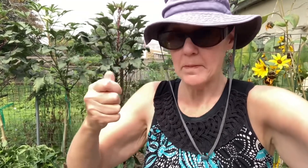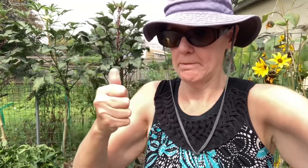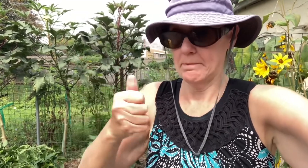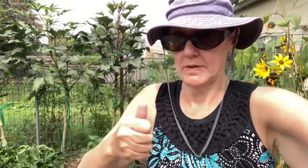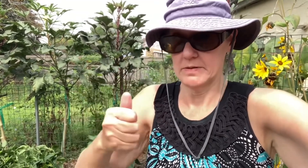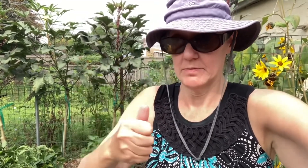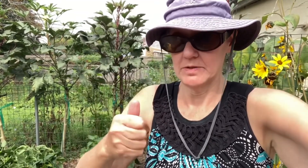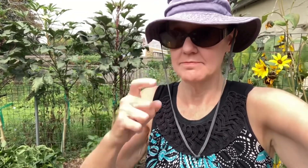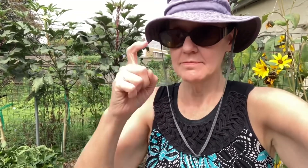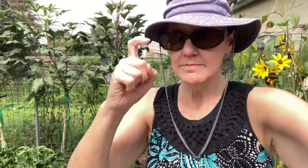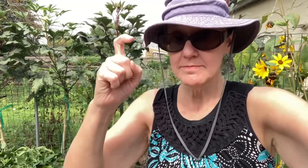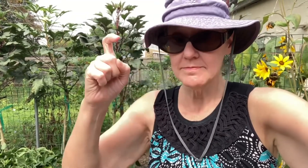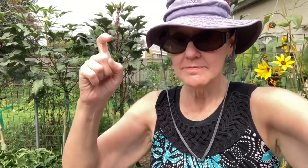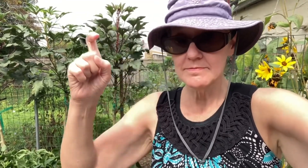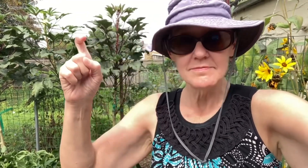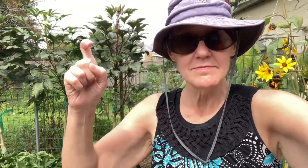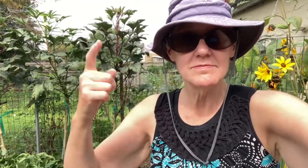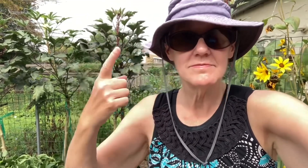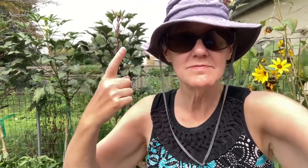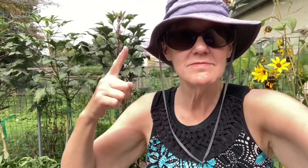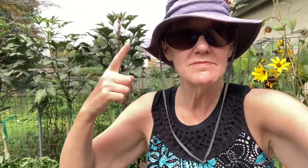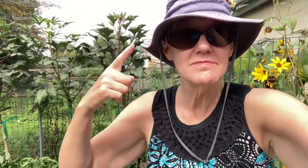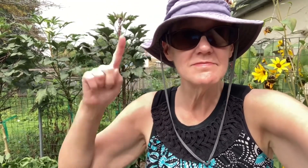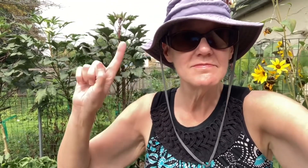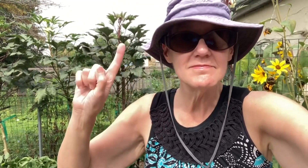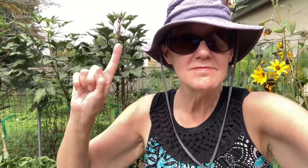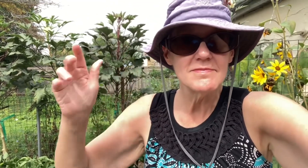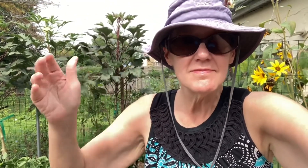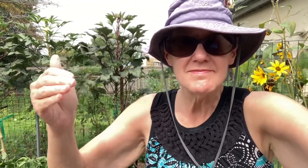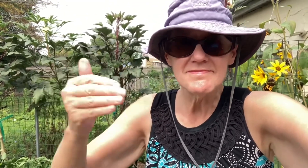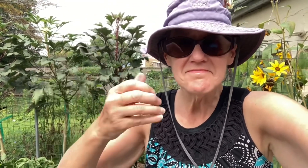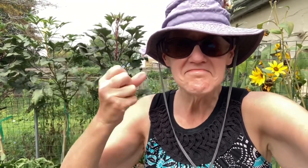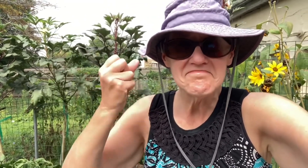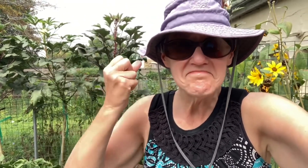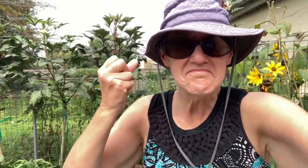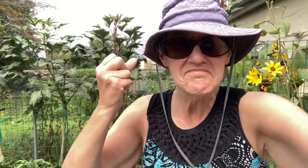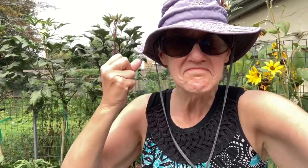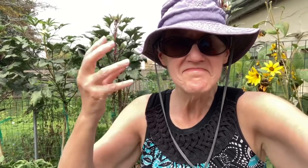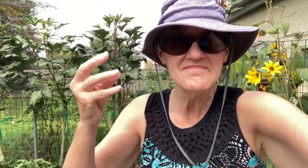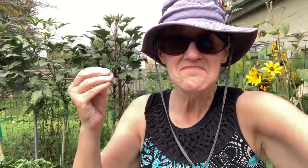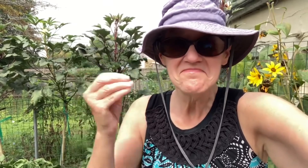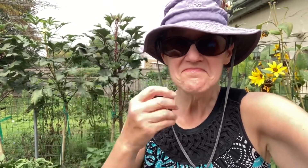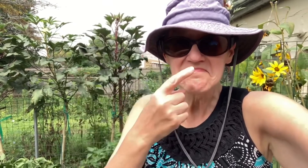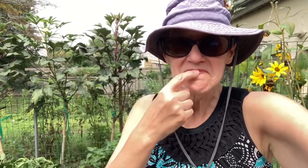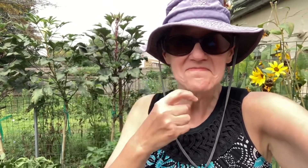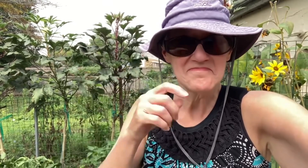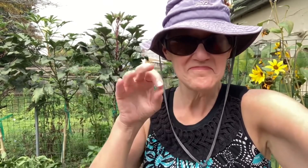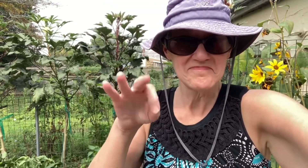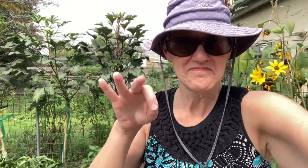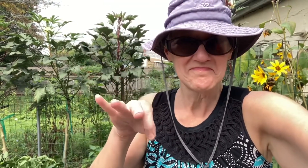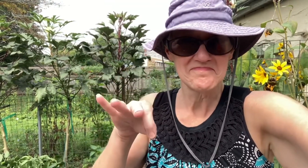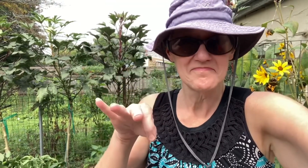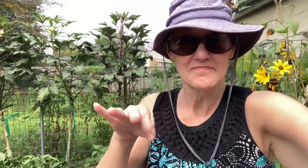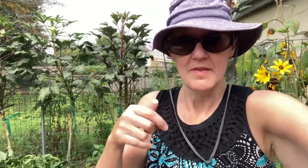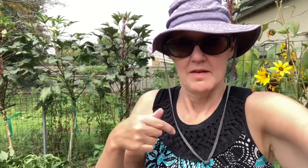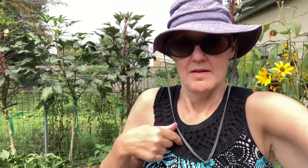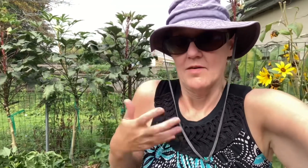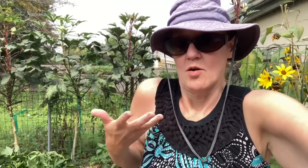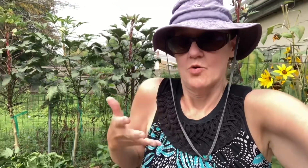still green. I hung them in the basement and it worked. I harvested so many more red